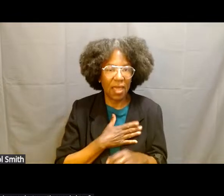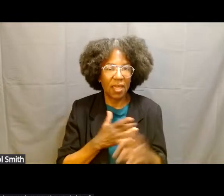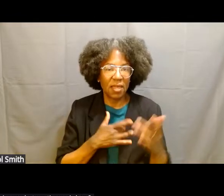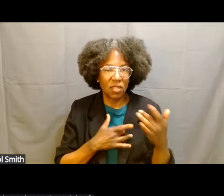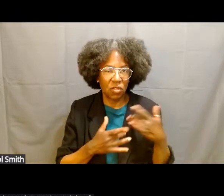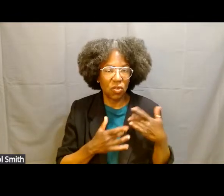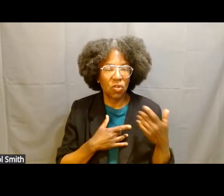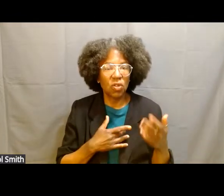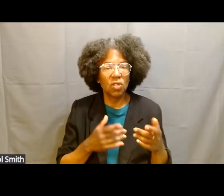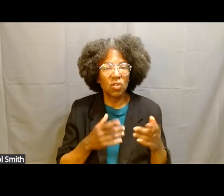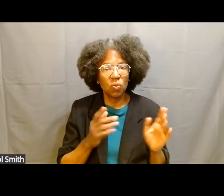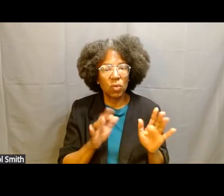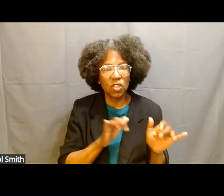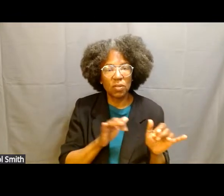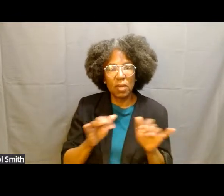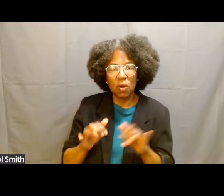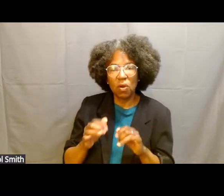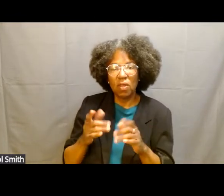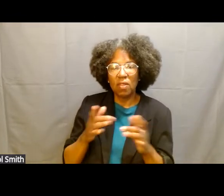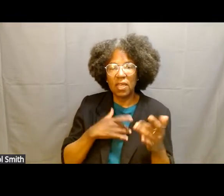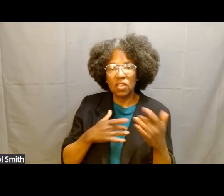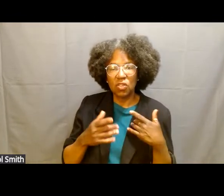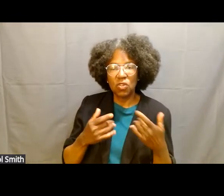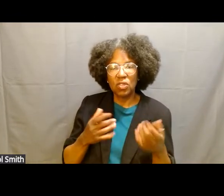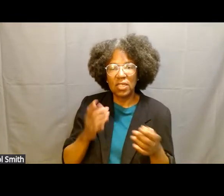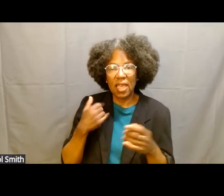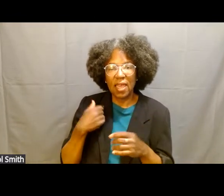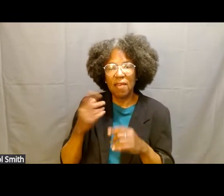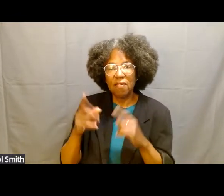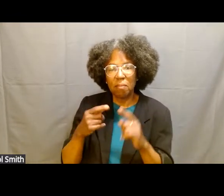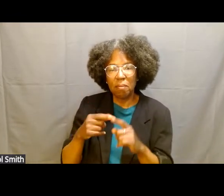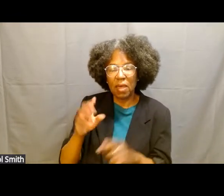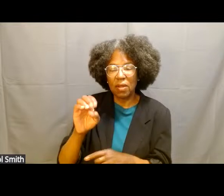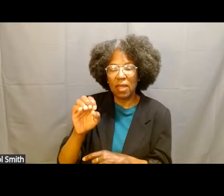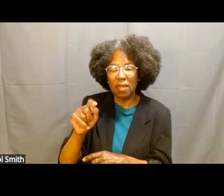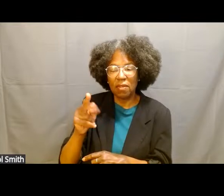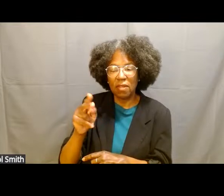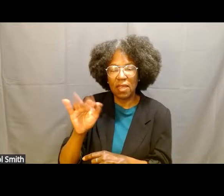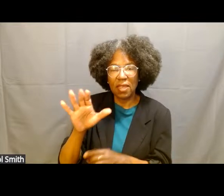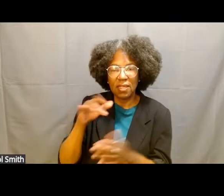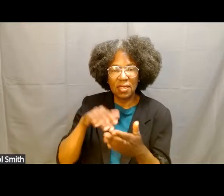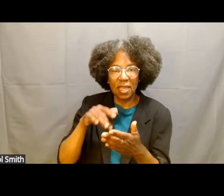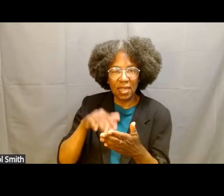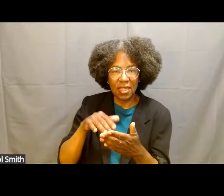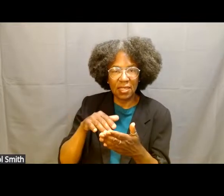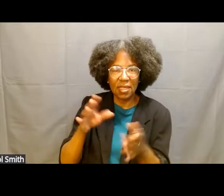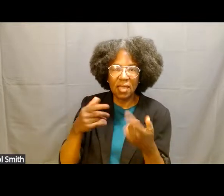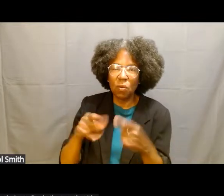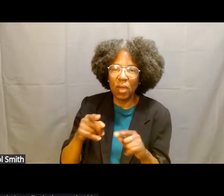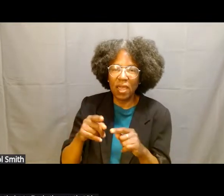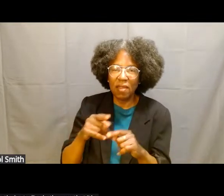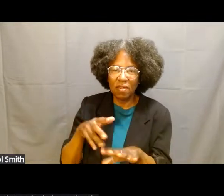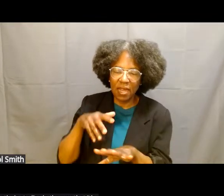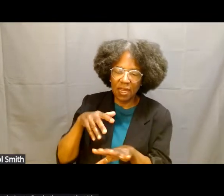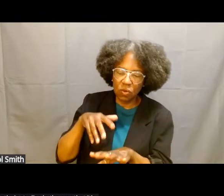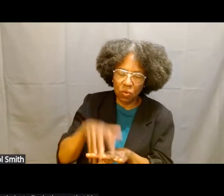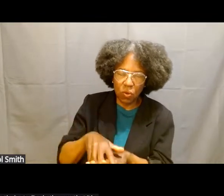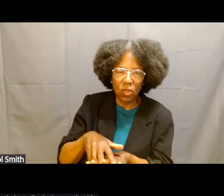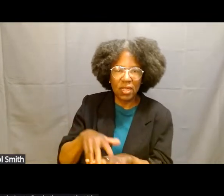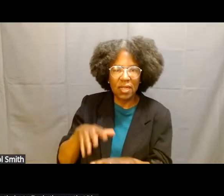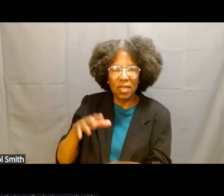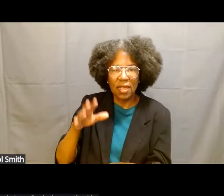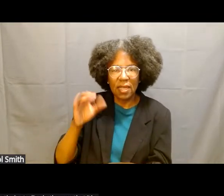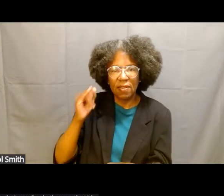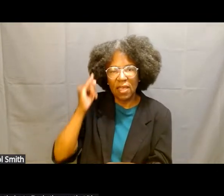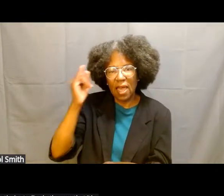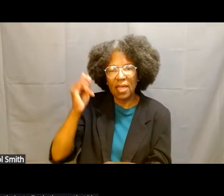the concerns that I have about ethnic studies in the way that it's rooted in the ideological framework of Paulo